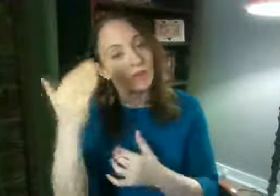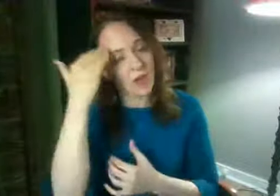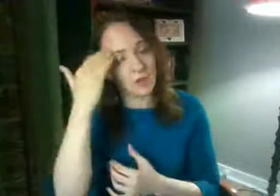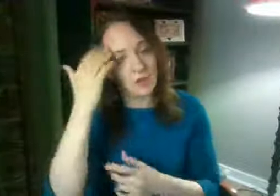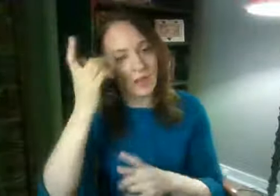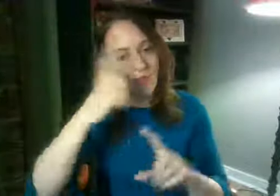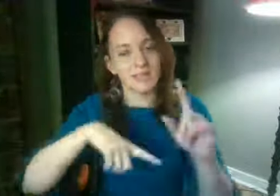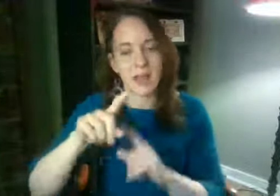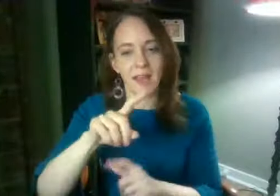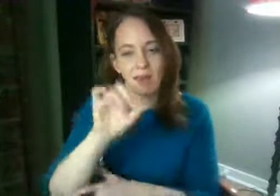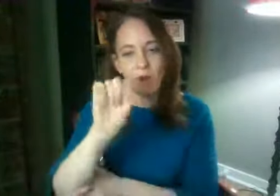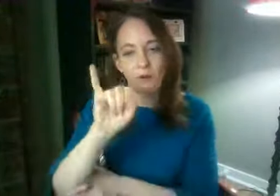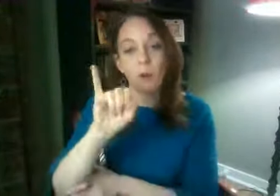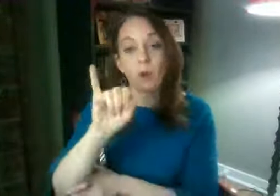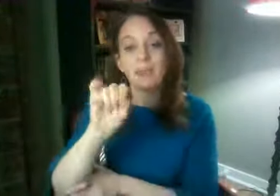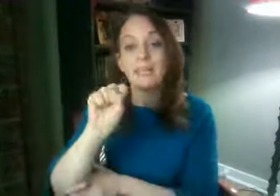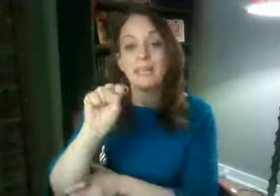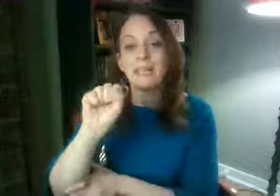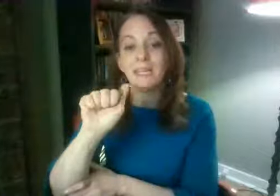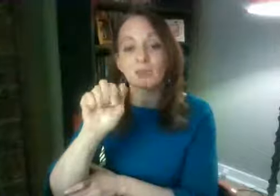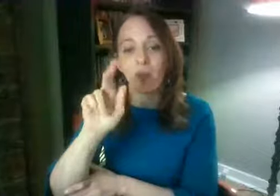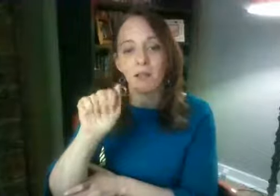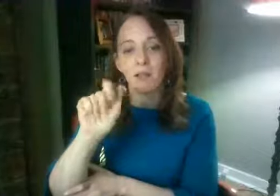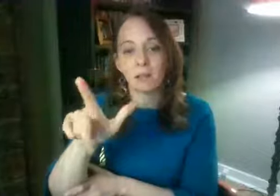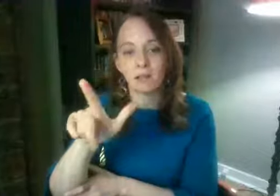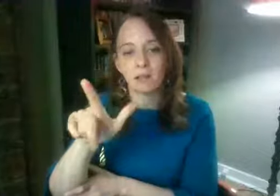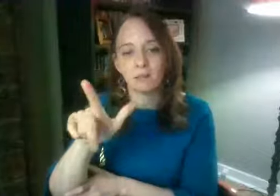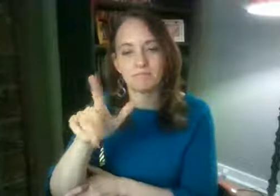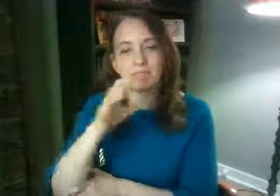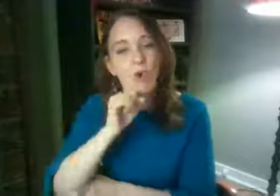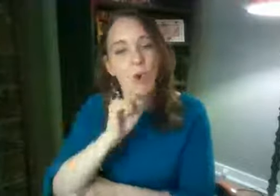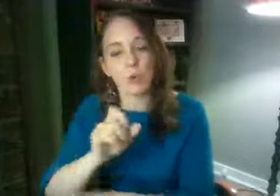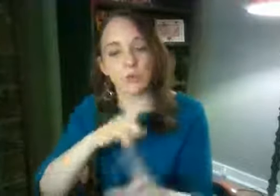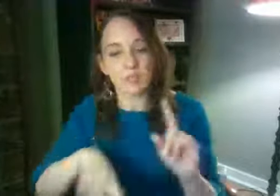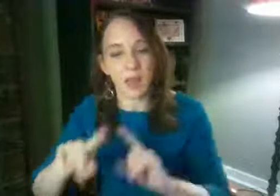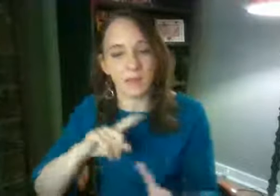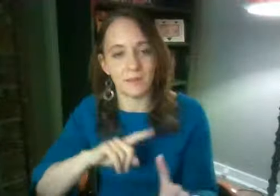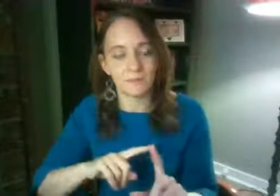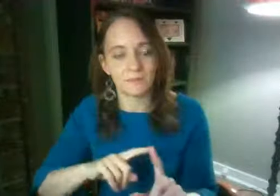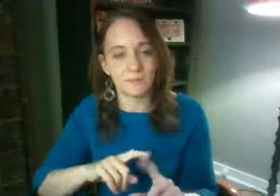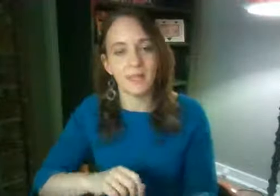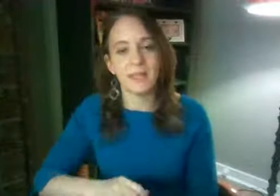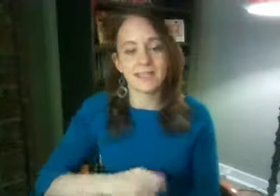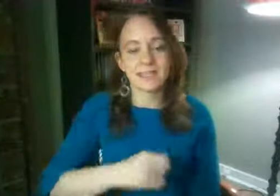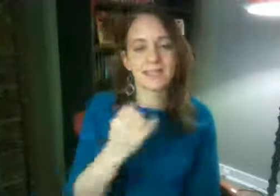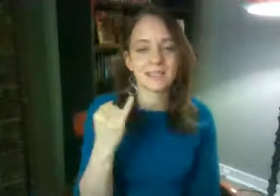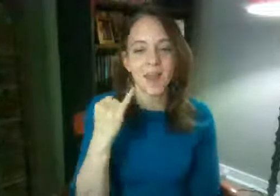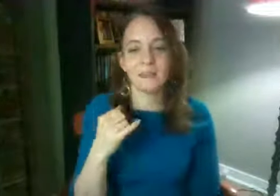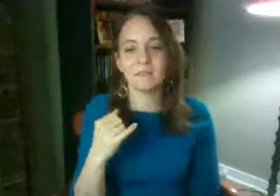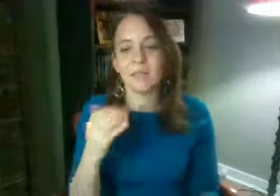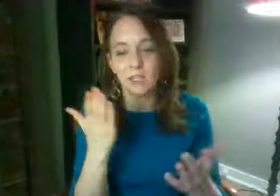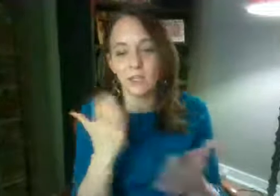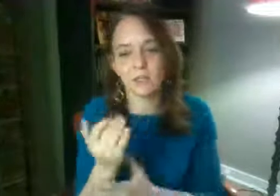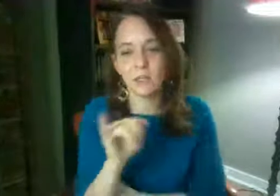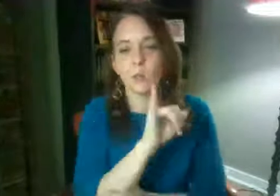you to know the sign for Israel is an older sign. It's this sign here